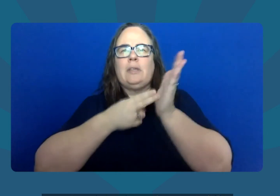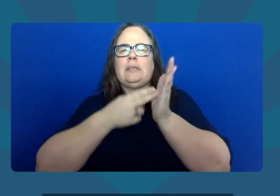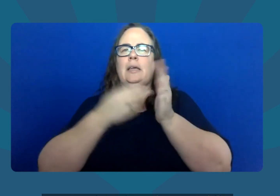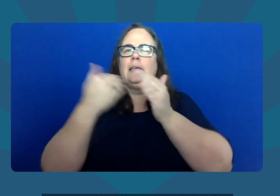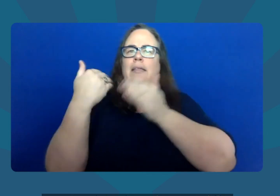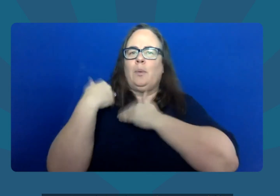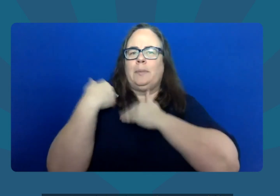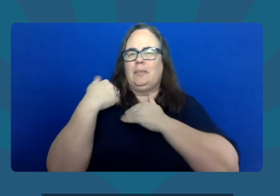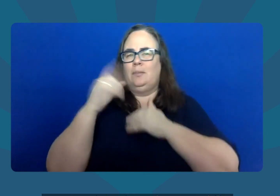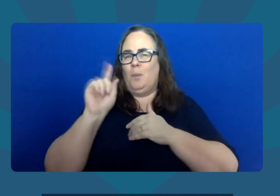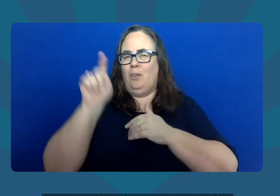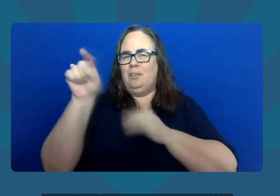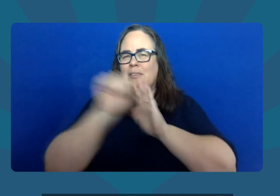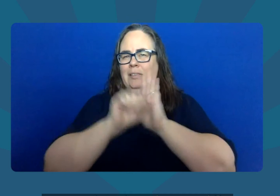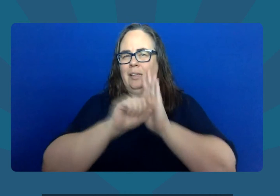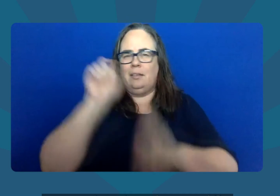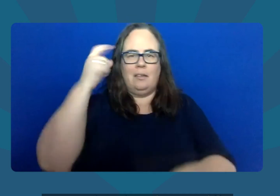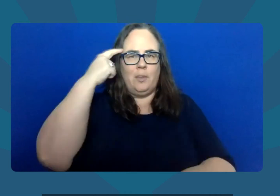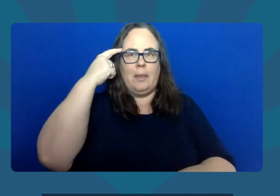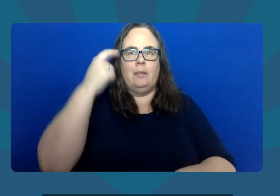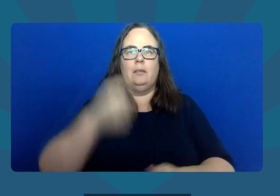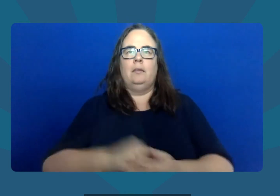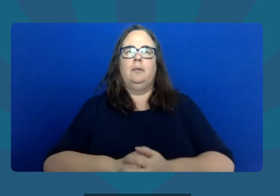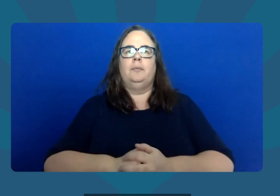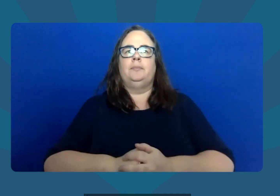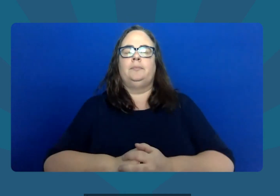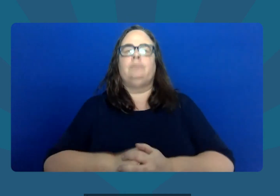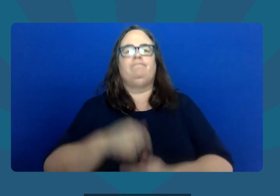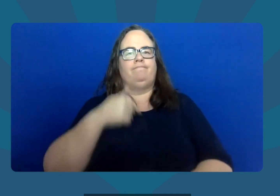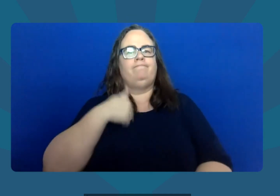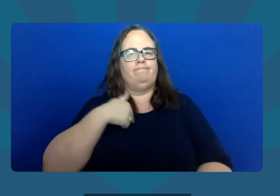to restore integrity and accountability in state